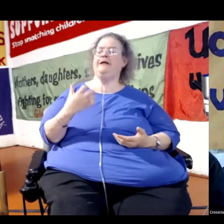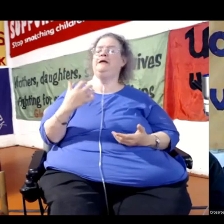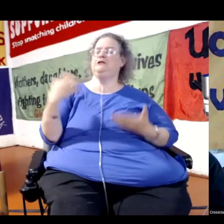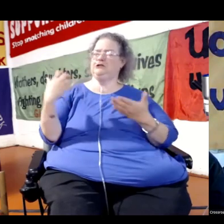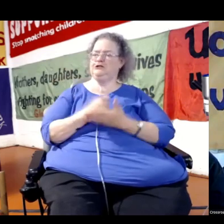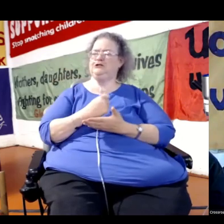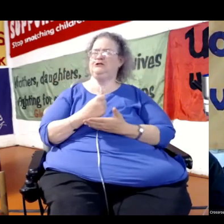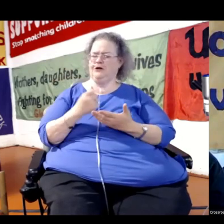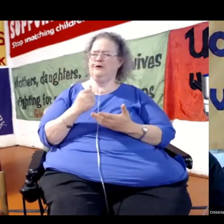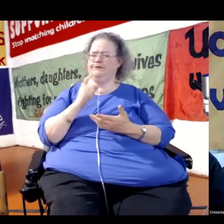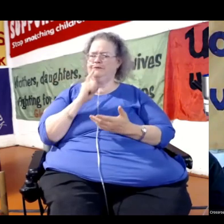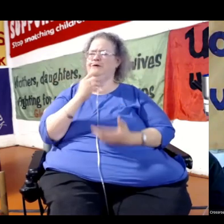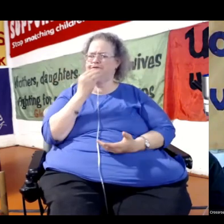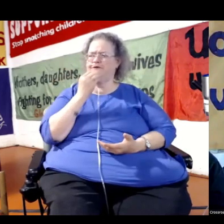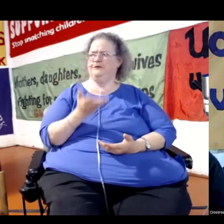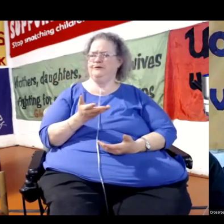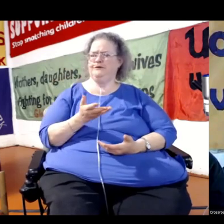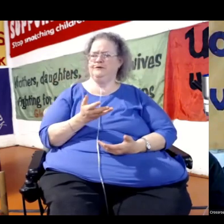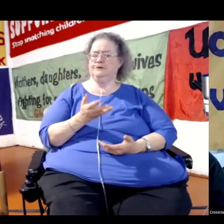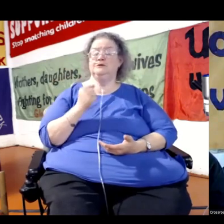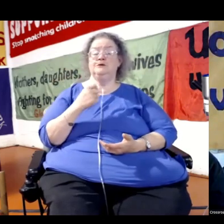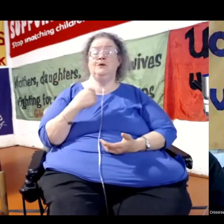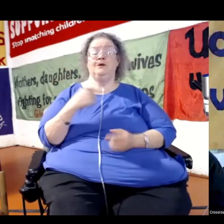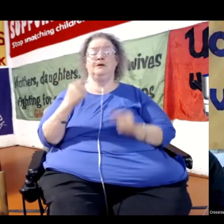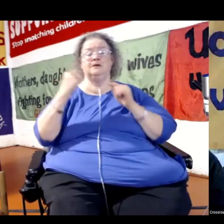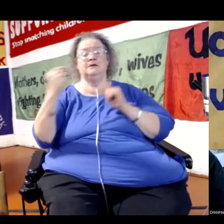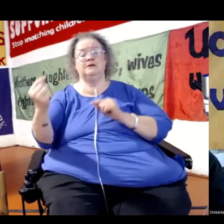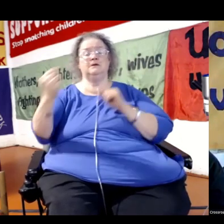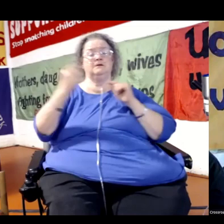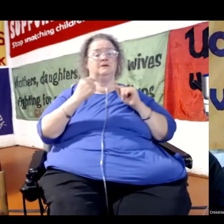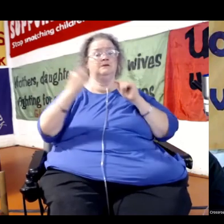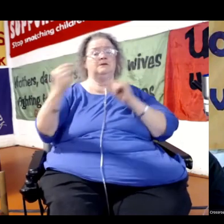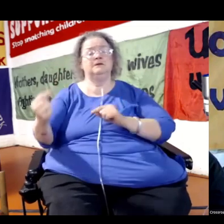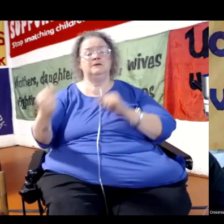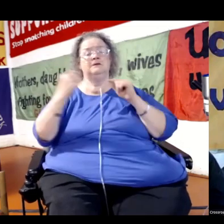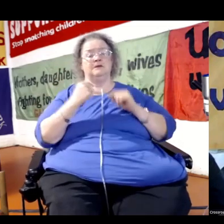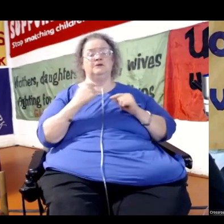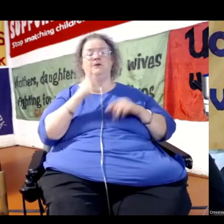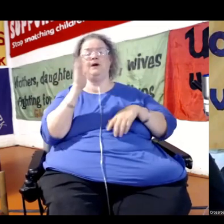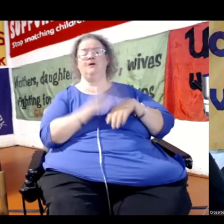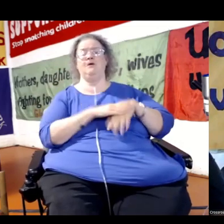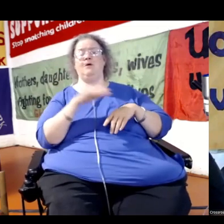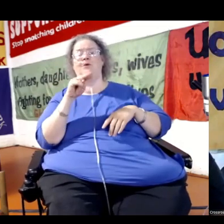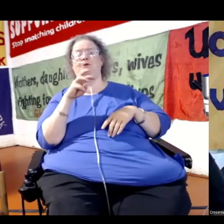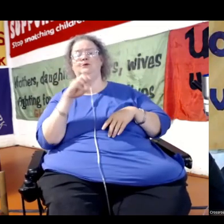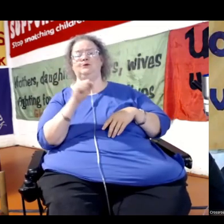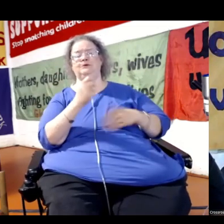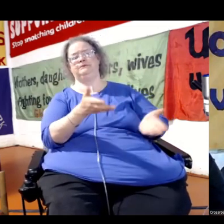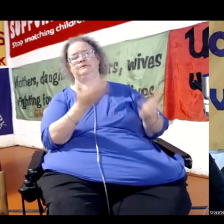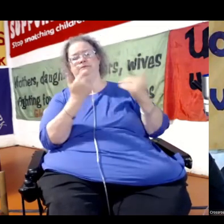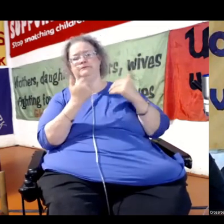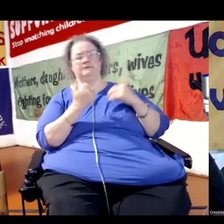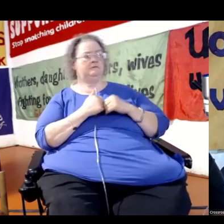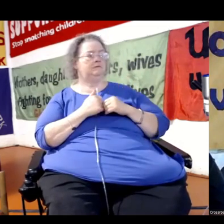So the fight kept going back and forth and we got to press in. And so